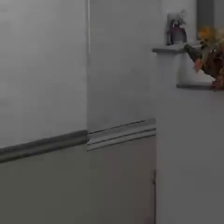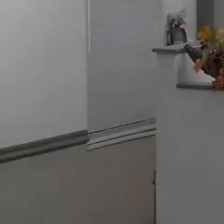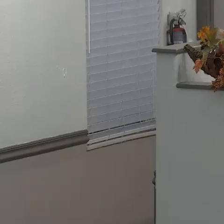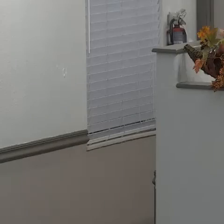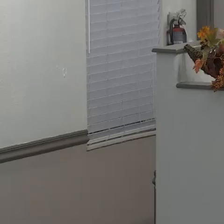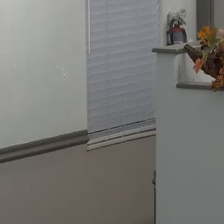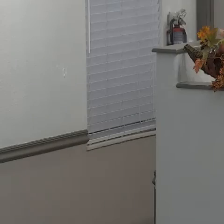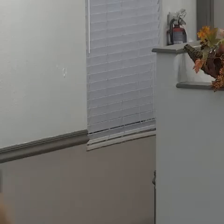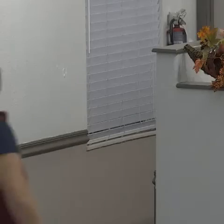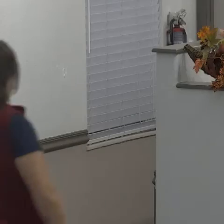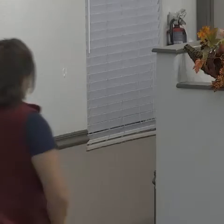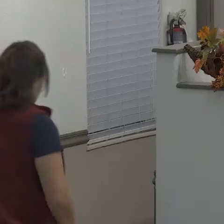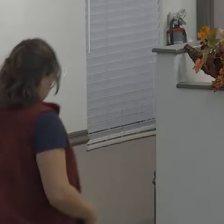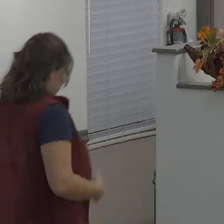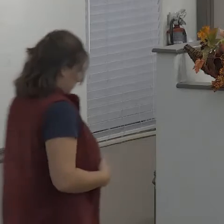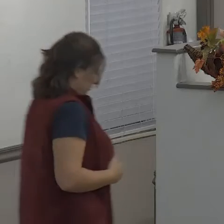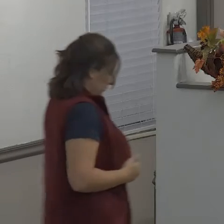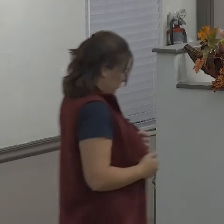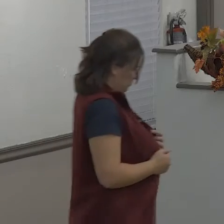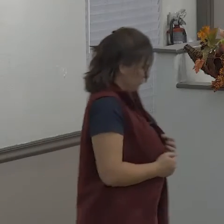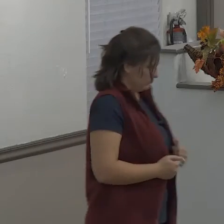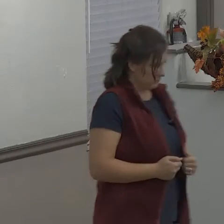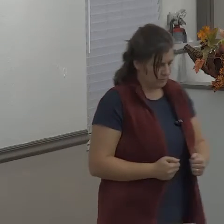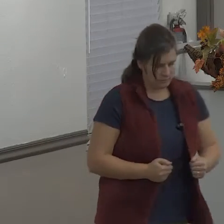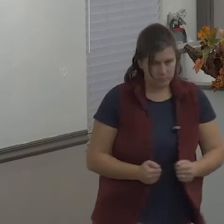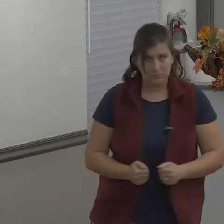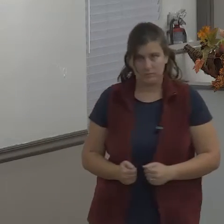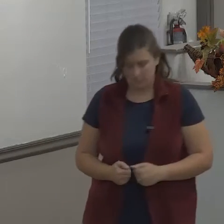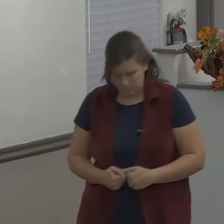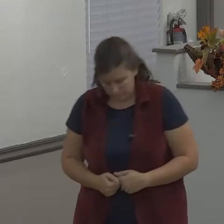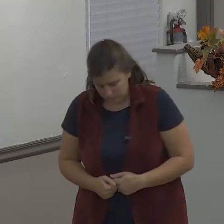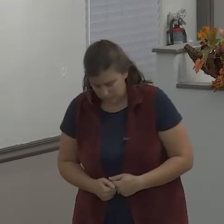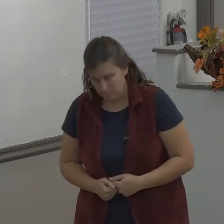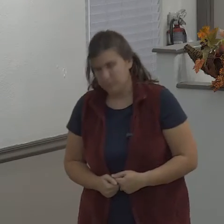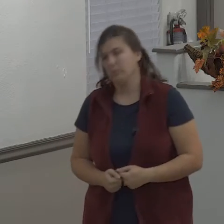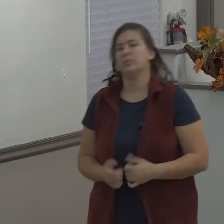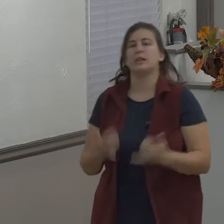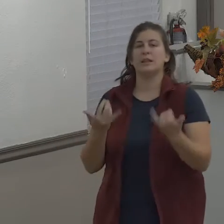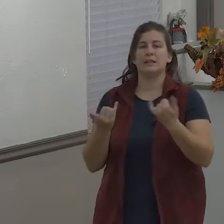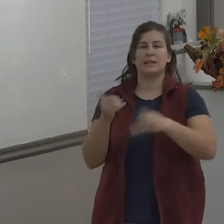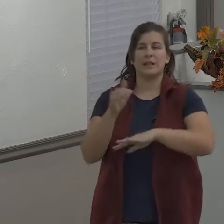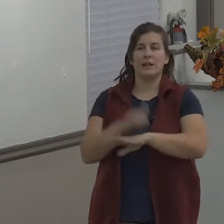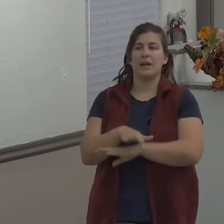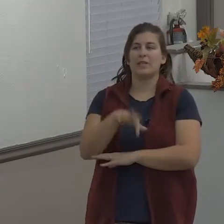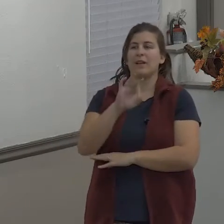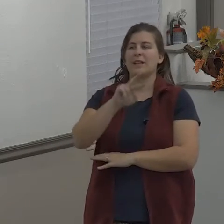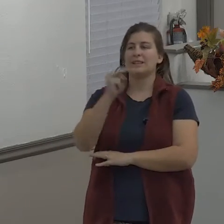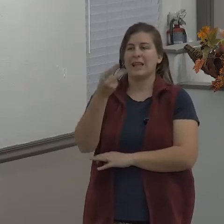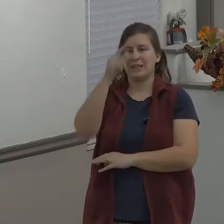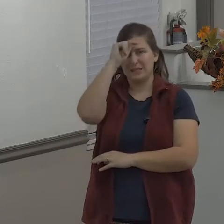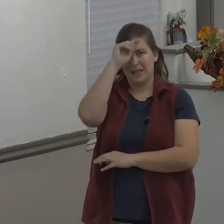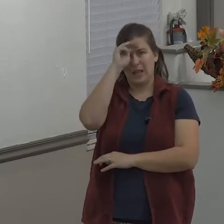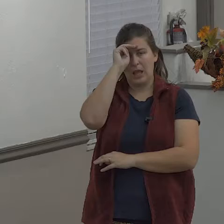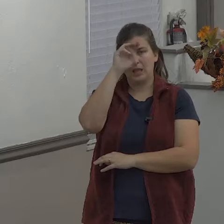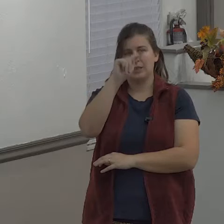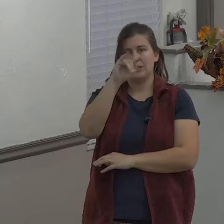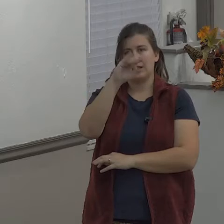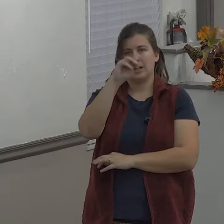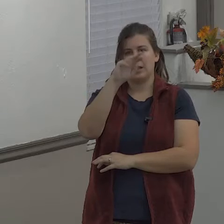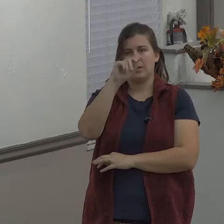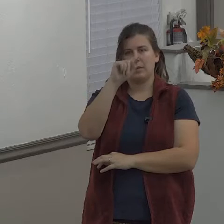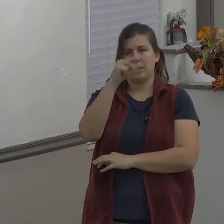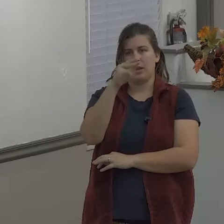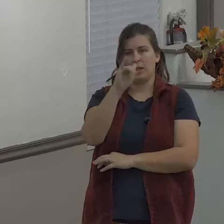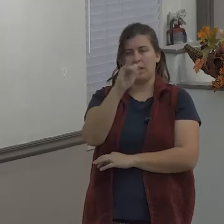I'd like you to take your Bibles, though, this evening and turn to 2 Timothy chapter number 4. 2 Timothy chapter number